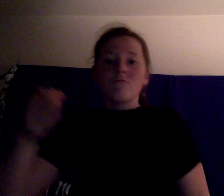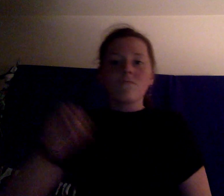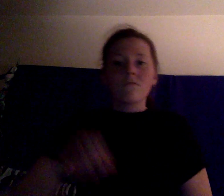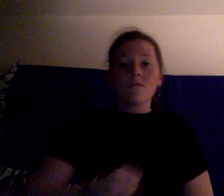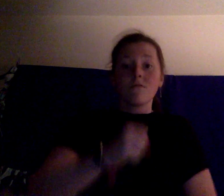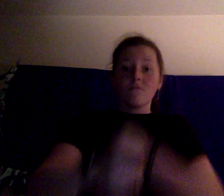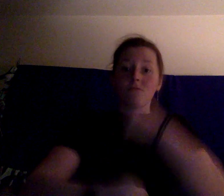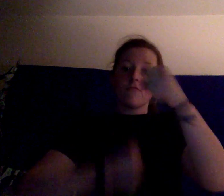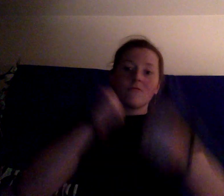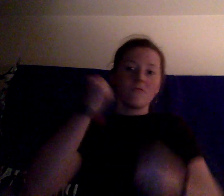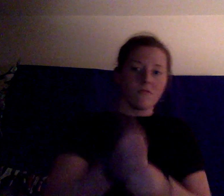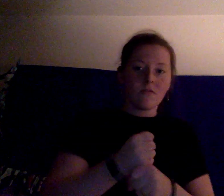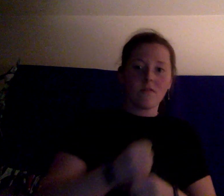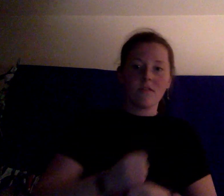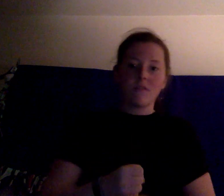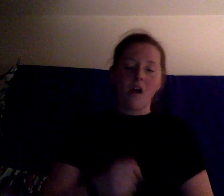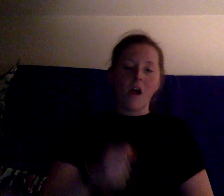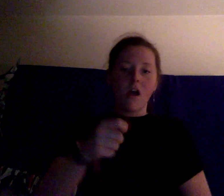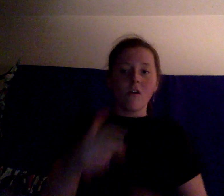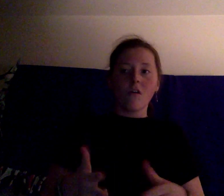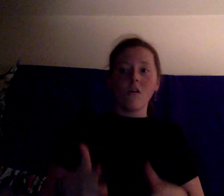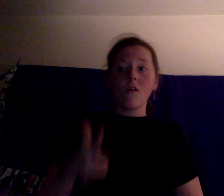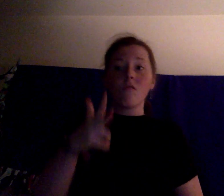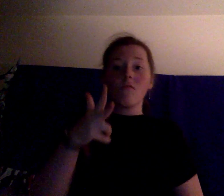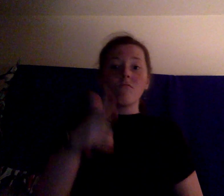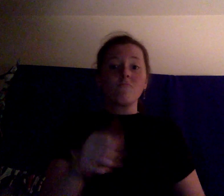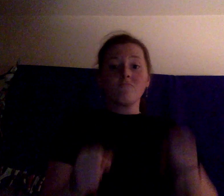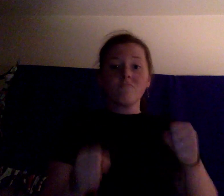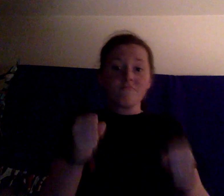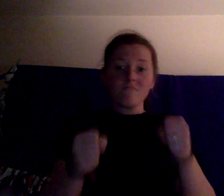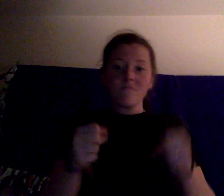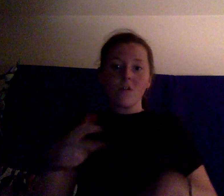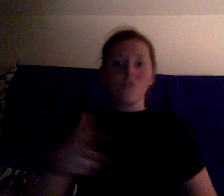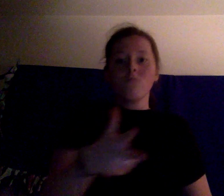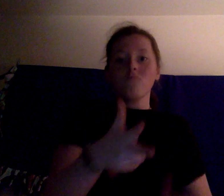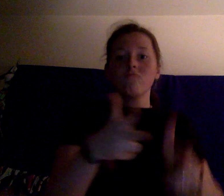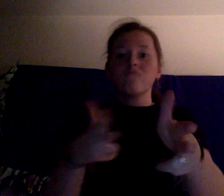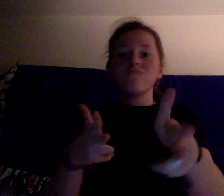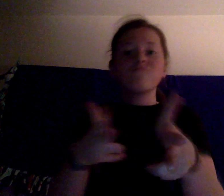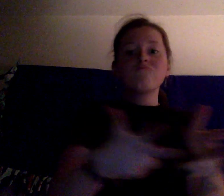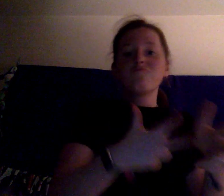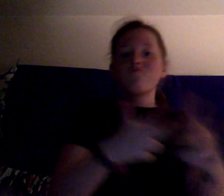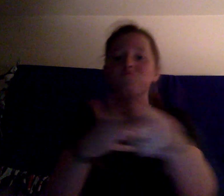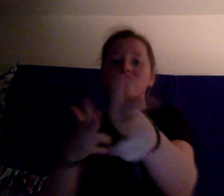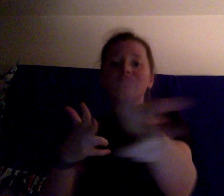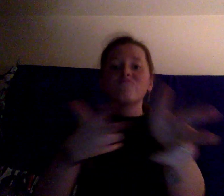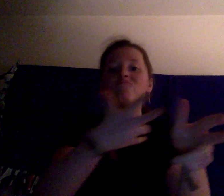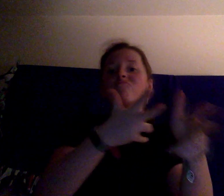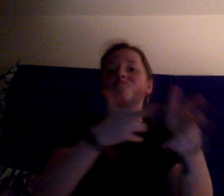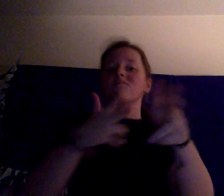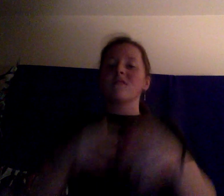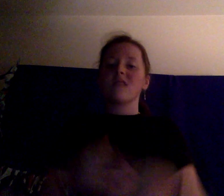models, sprint cars, and micro sprint cars. Many years in